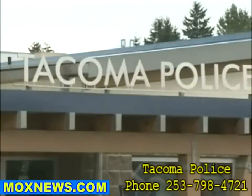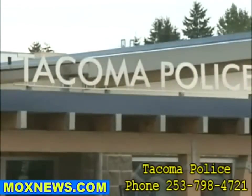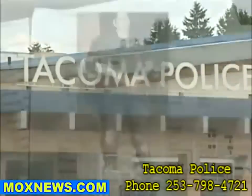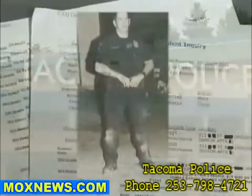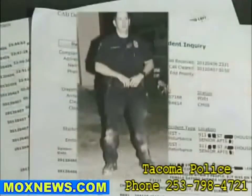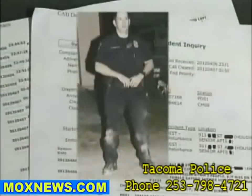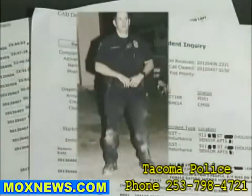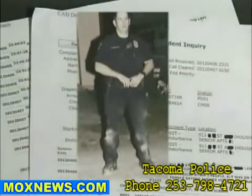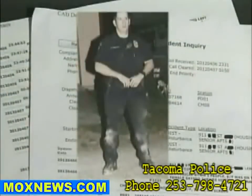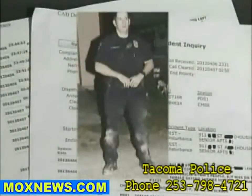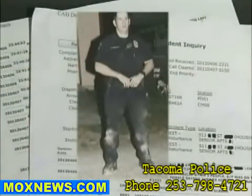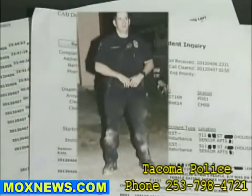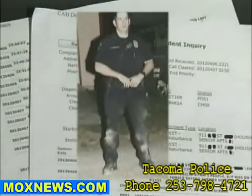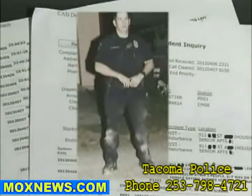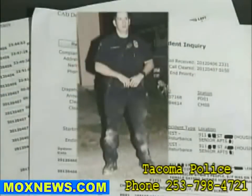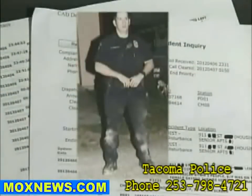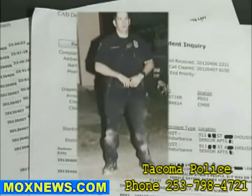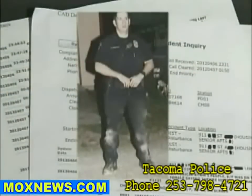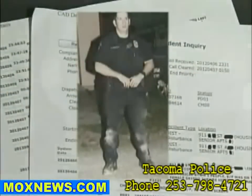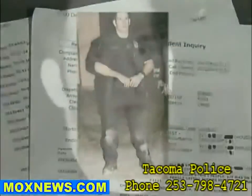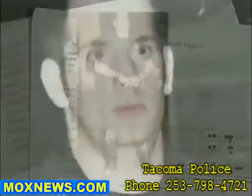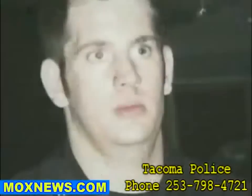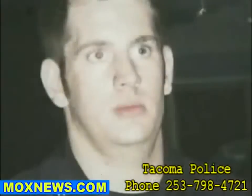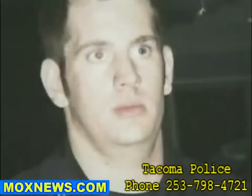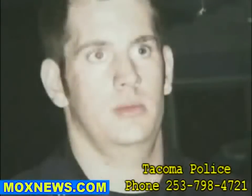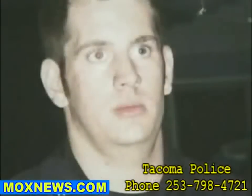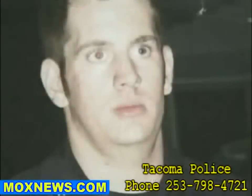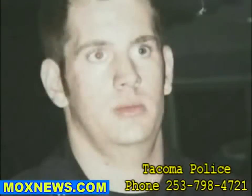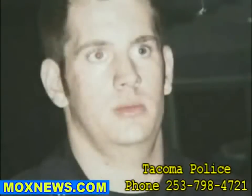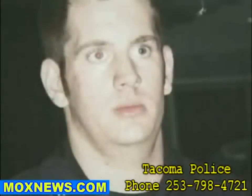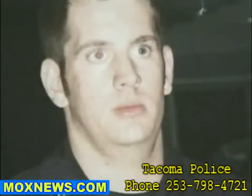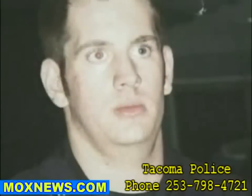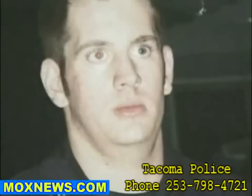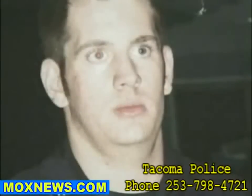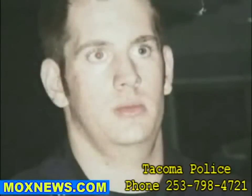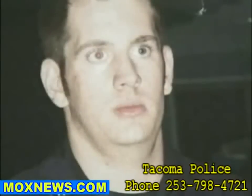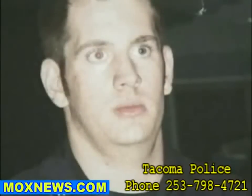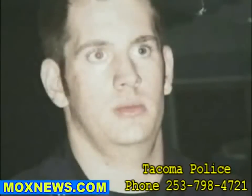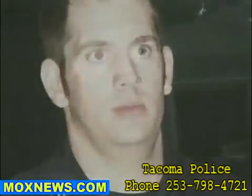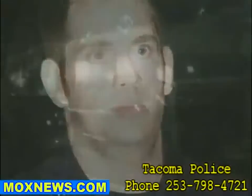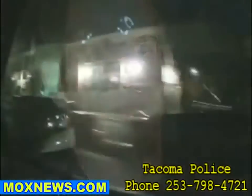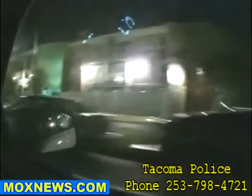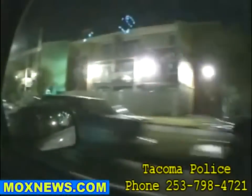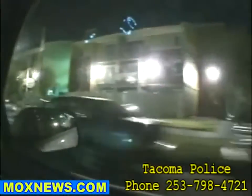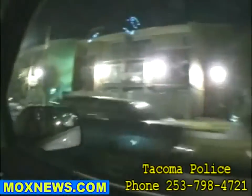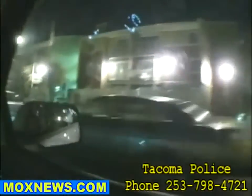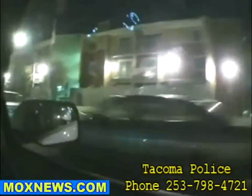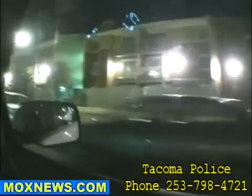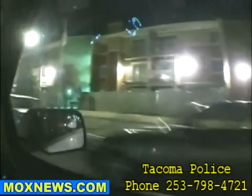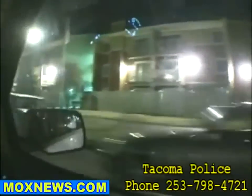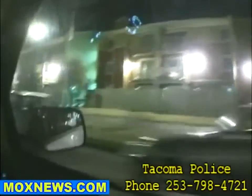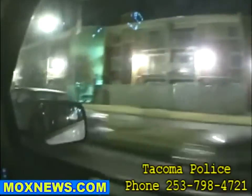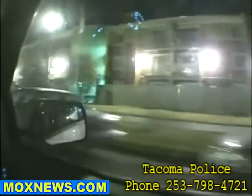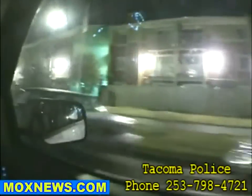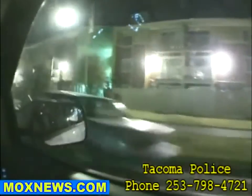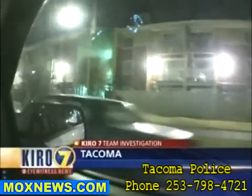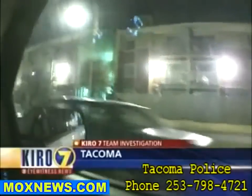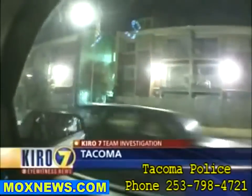Dispatch. Internal police records show Officer Ryan Kuskovich and his partner were outside LaShawn's apartment